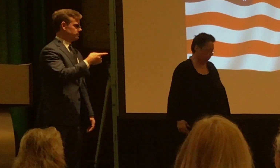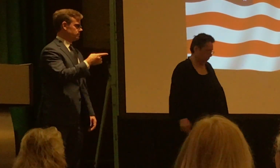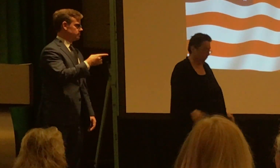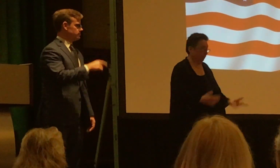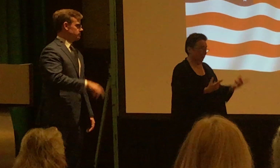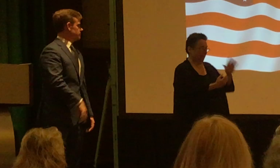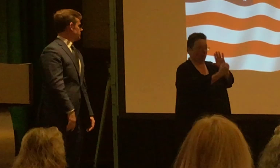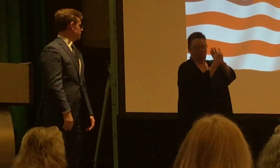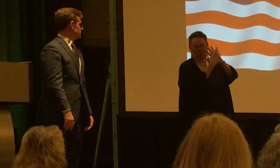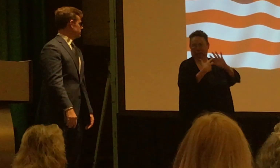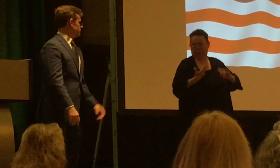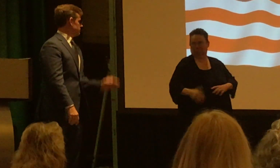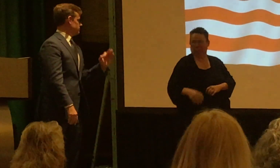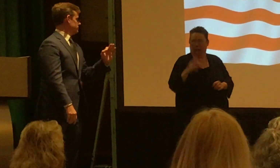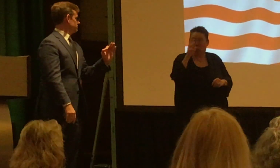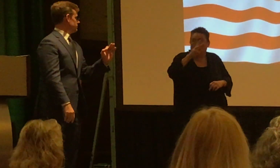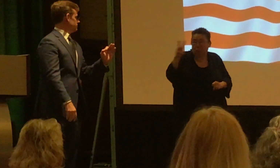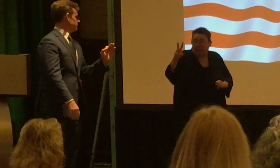don't know. Or put that's it on your website.